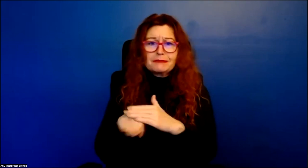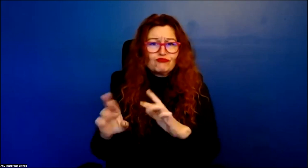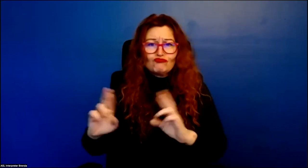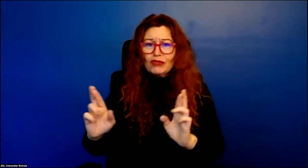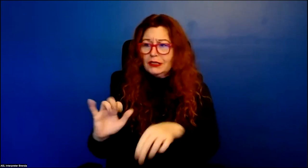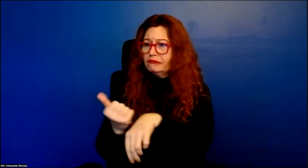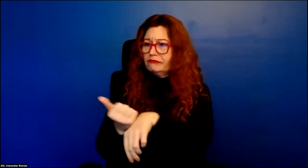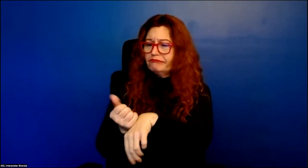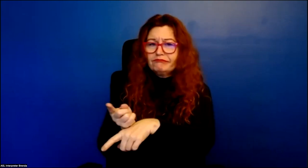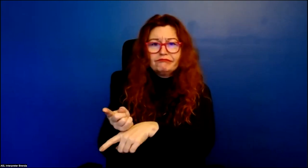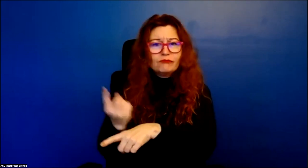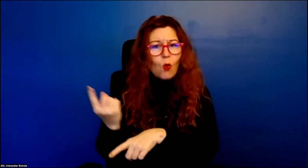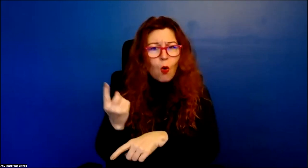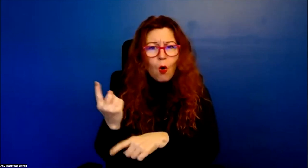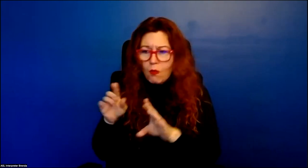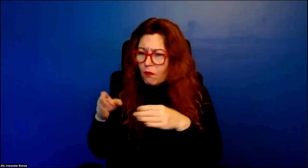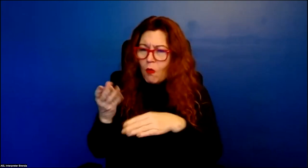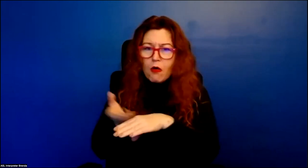making updates. One of the